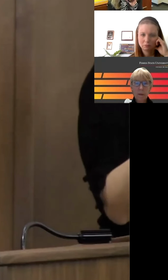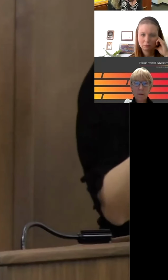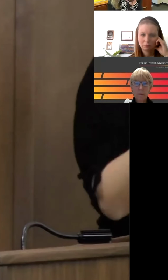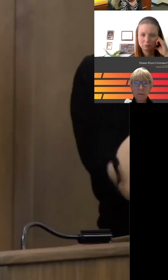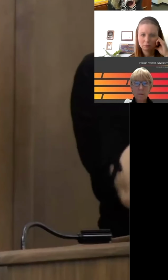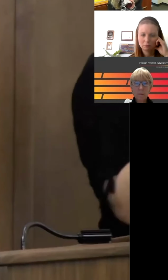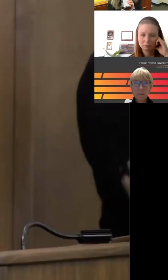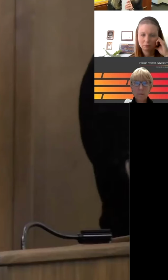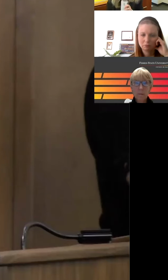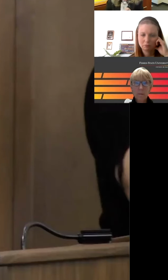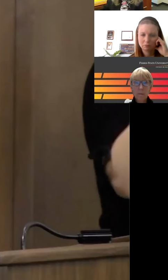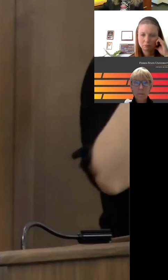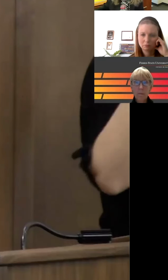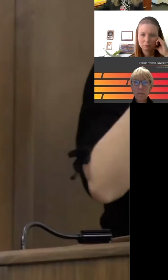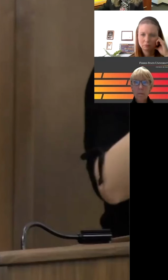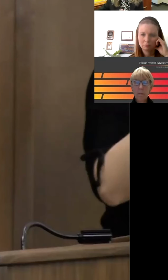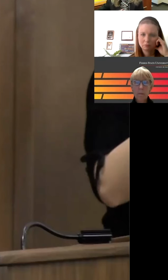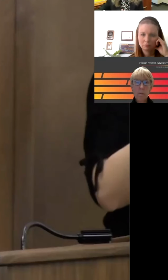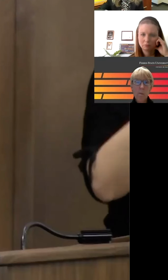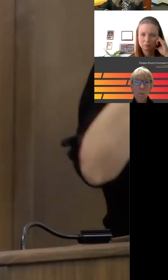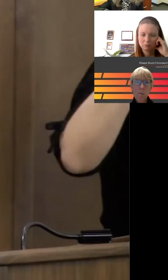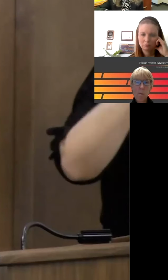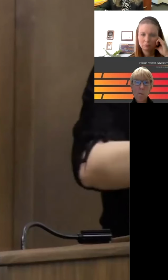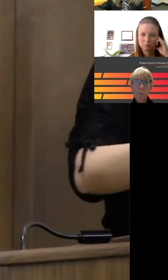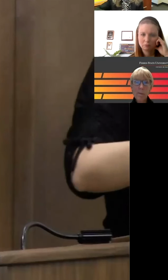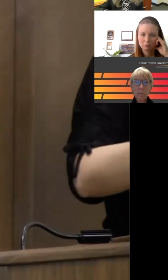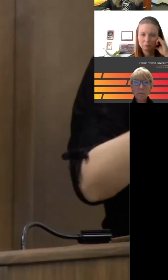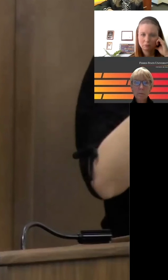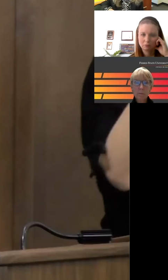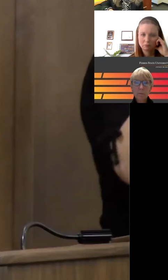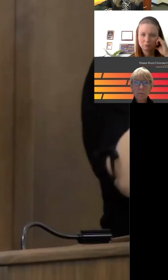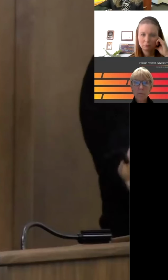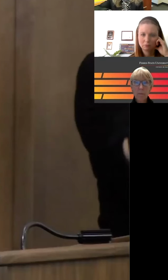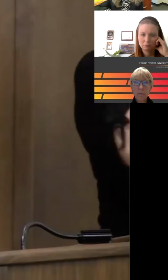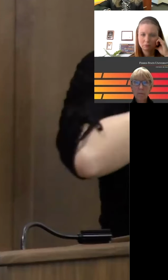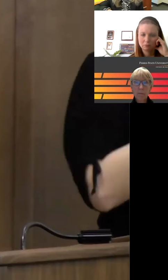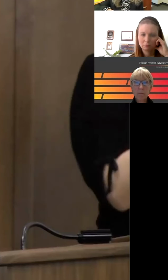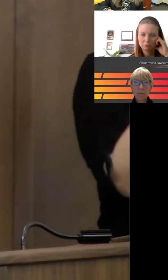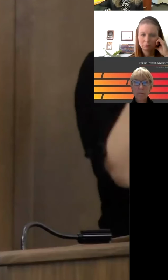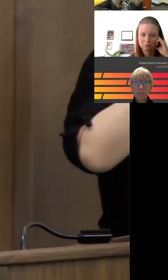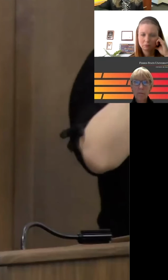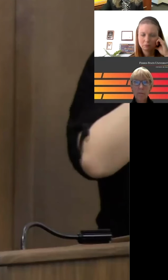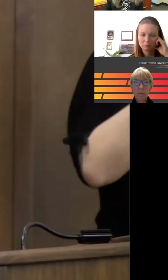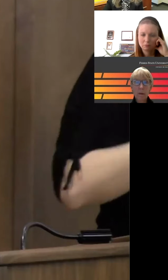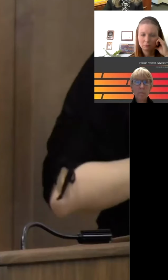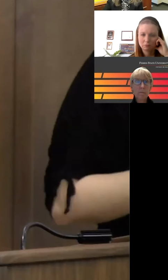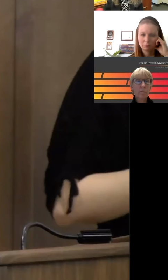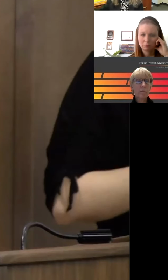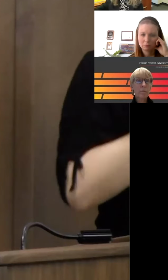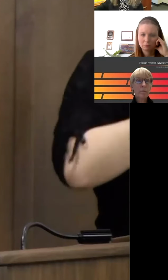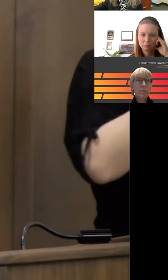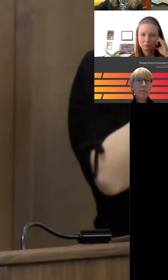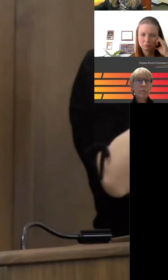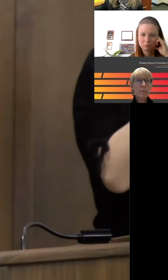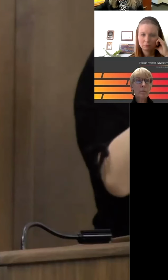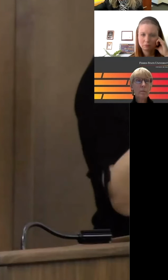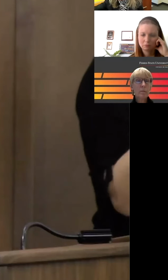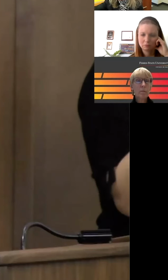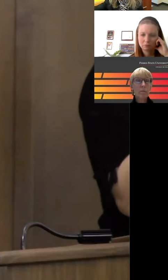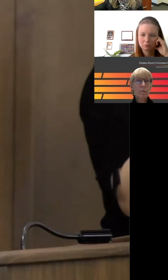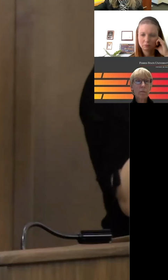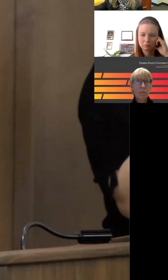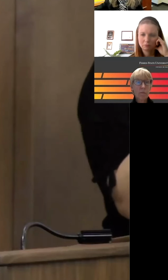of Representatives rejects a proposal to give women the right to vote. On February